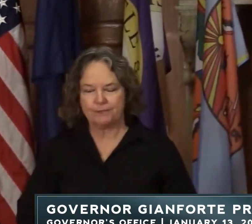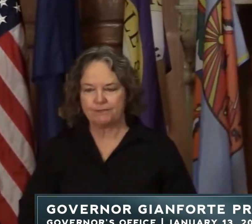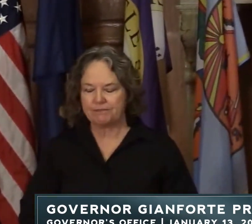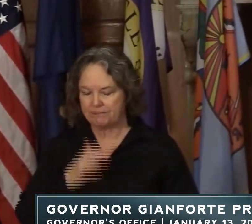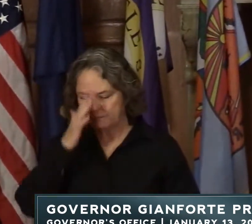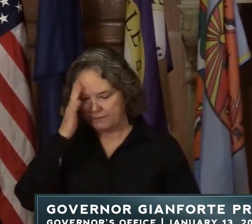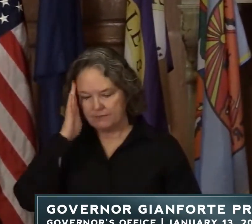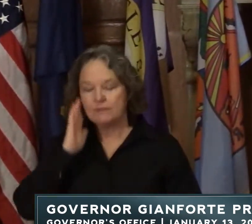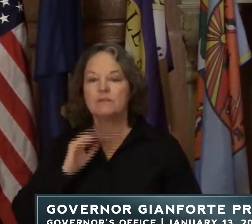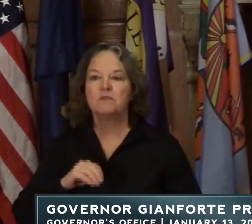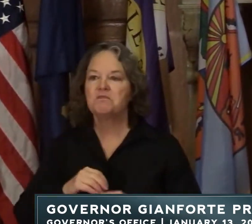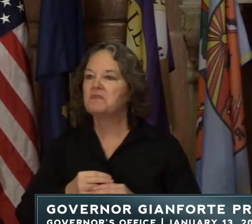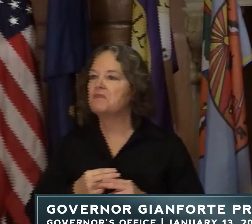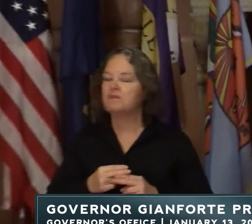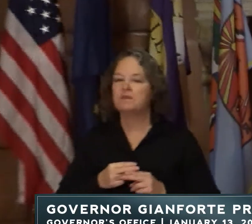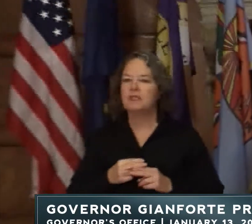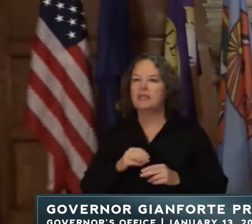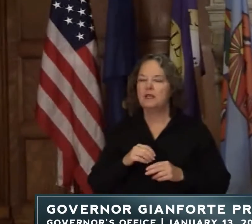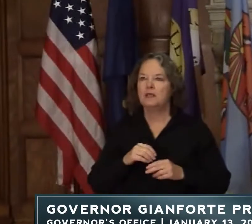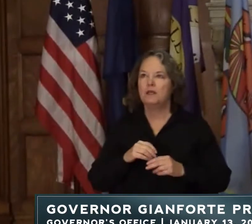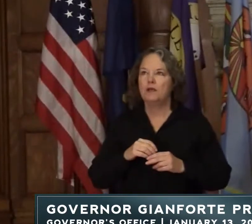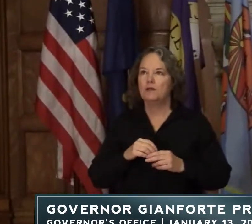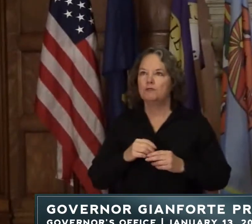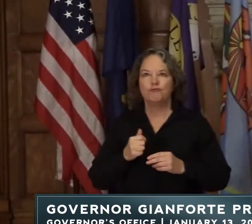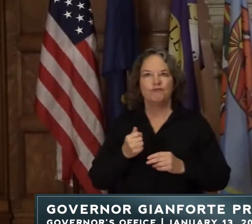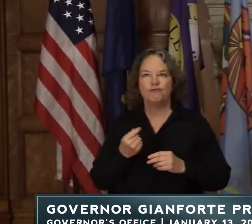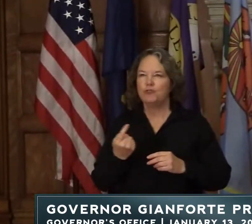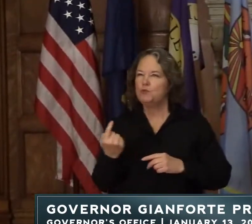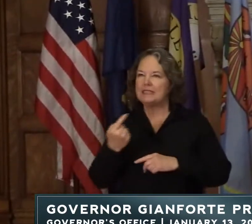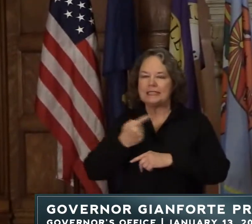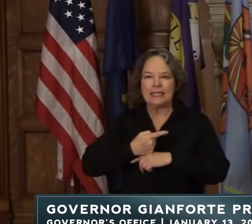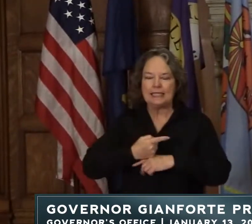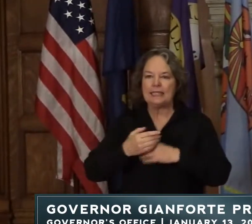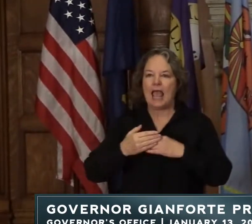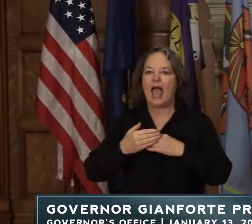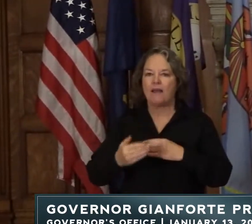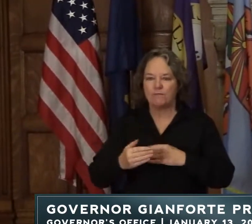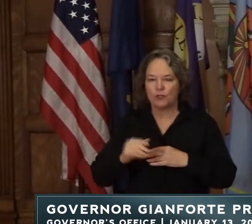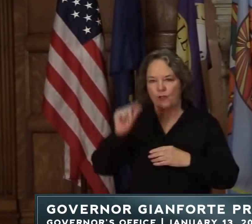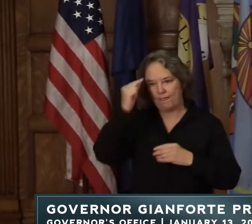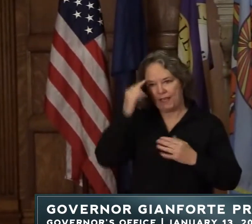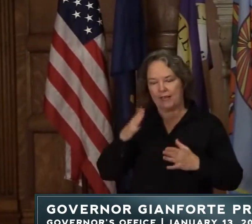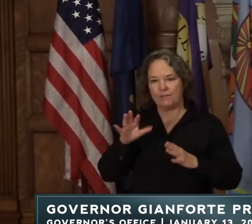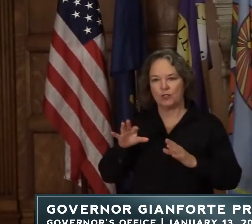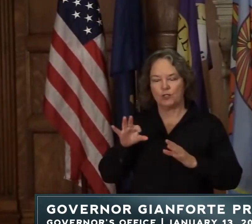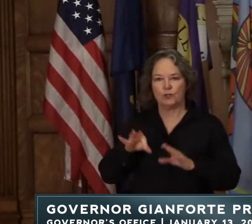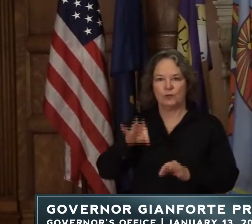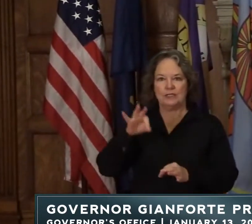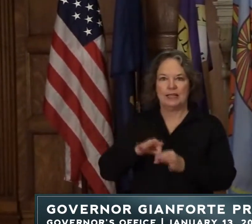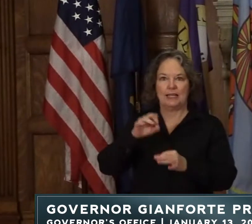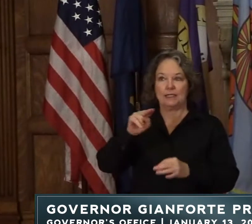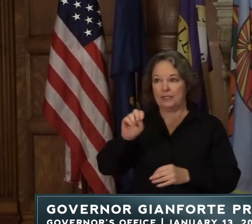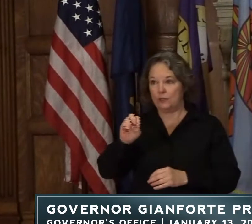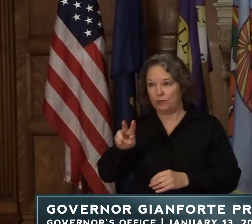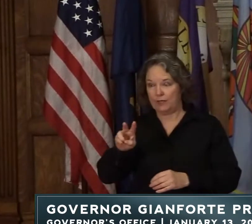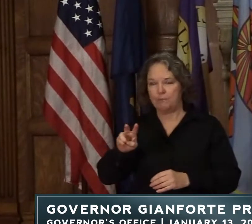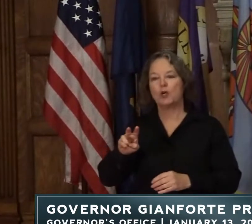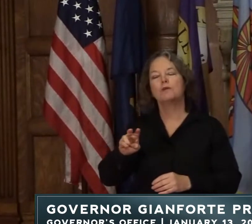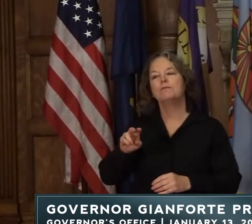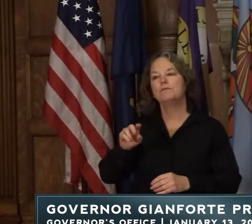of Governor-elect winning the election in November, I received a phone call from Greg,